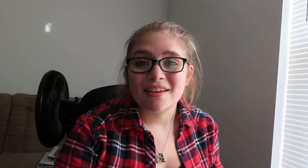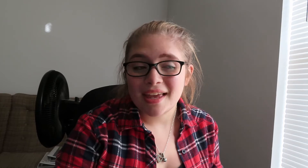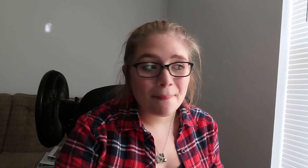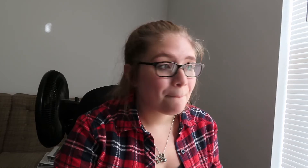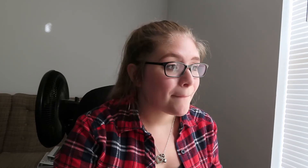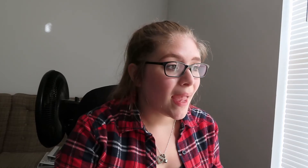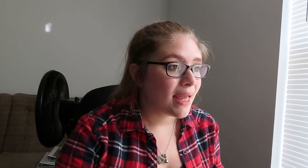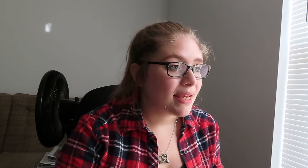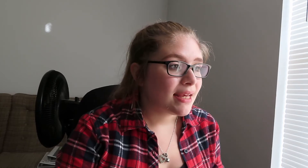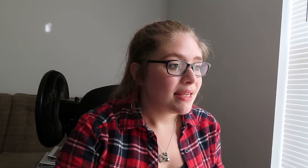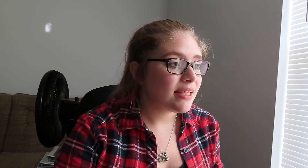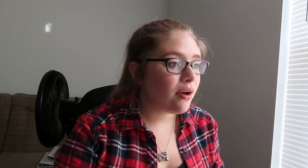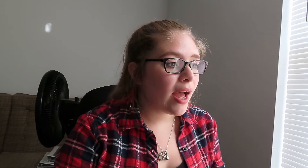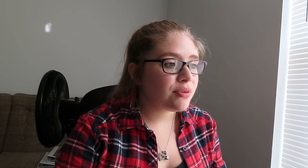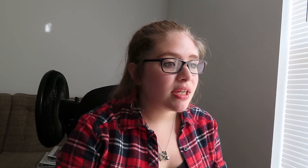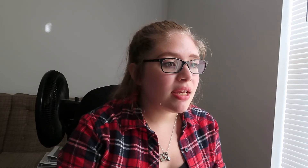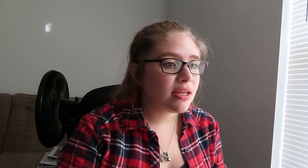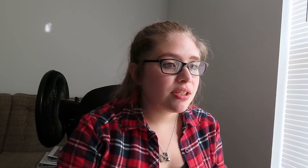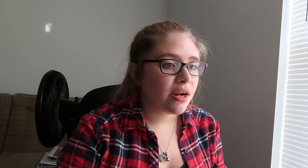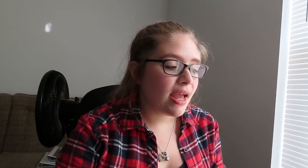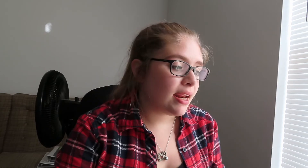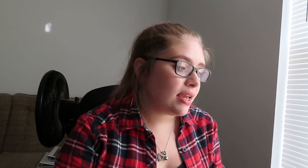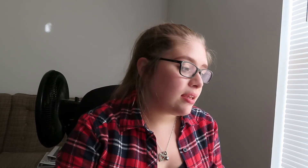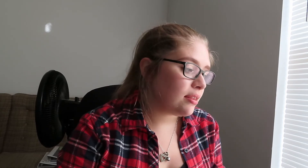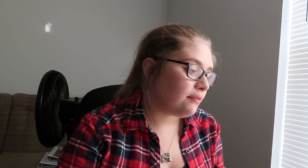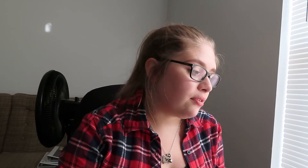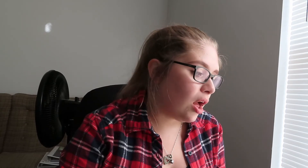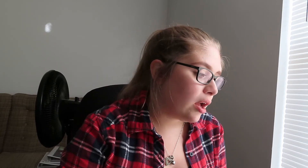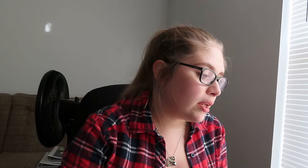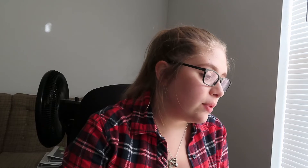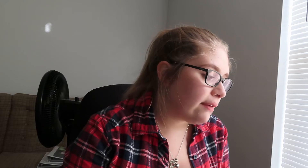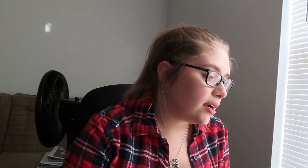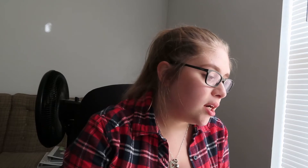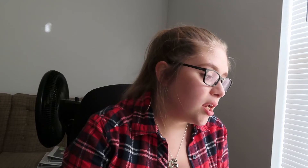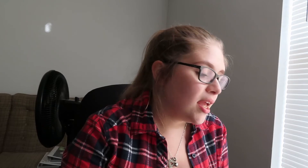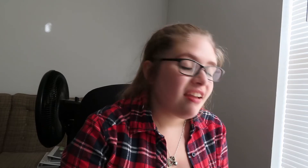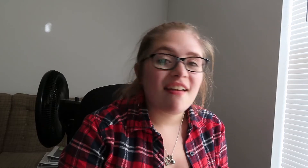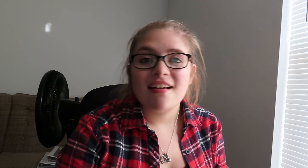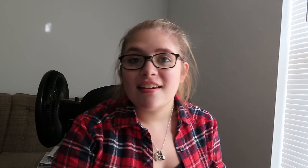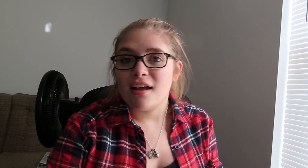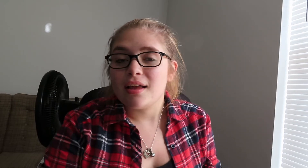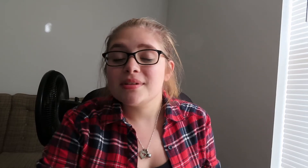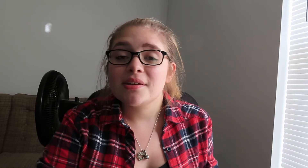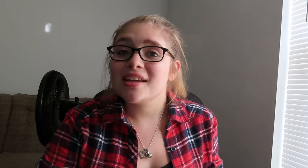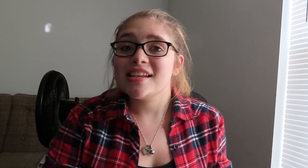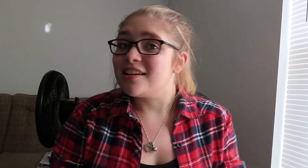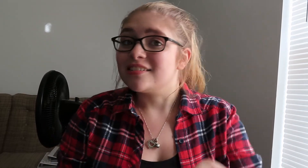okay so i'm just gonna start editing the vlog and whatever and i'll update you guys later